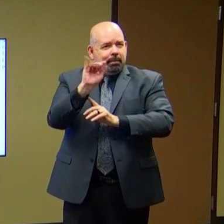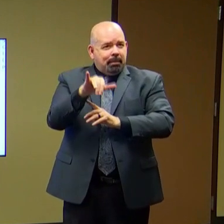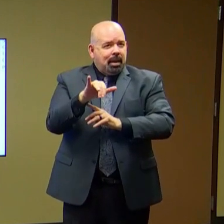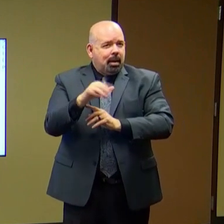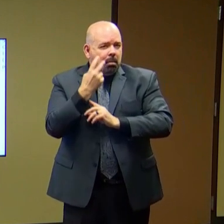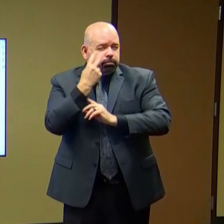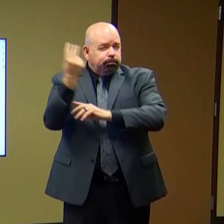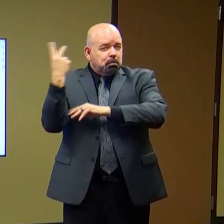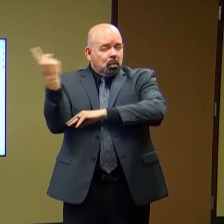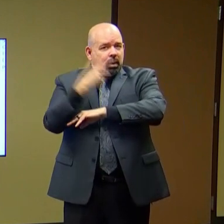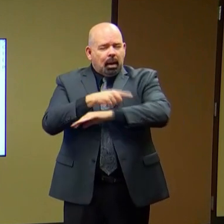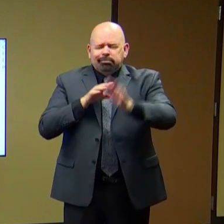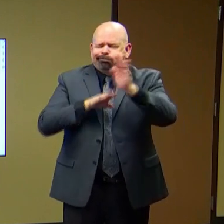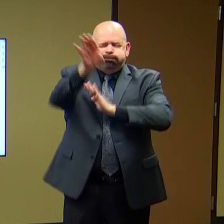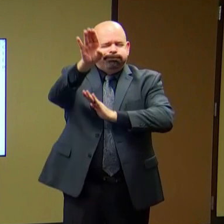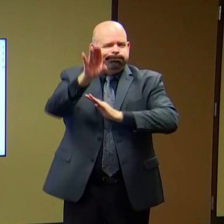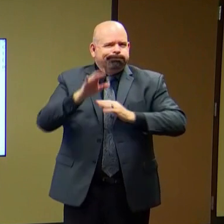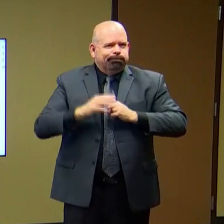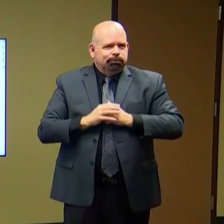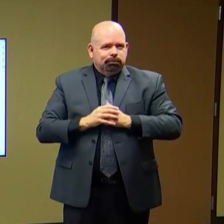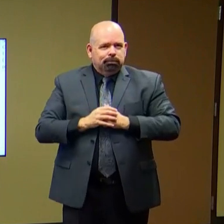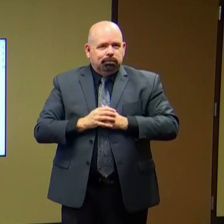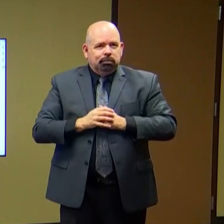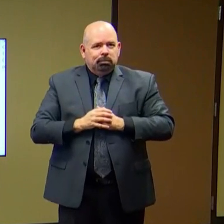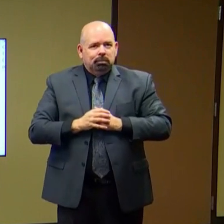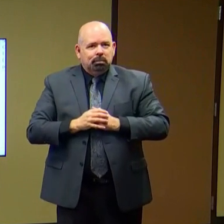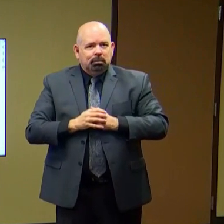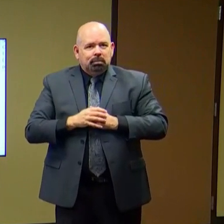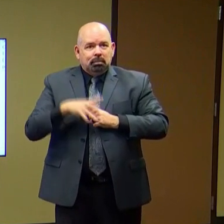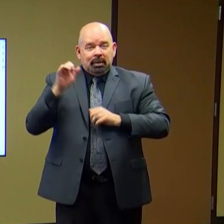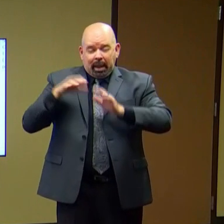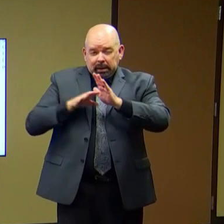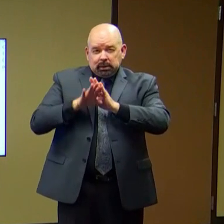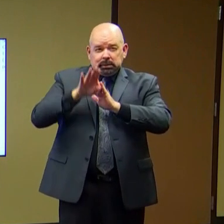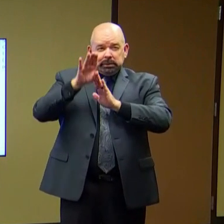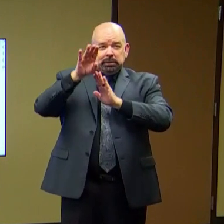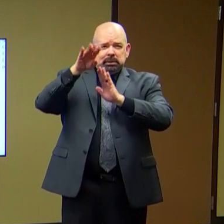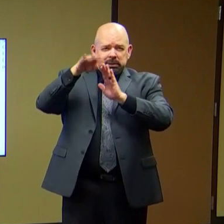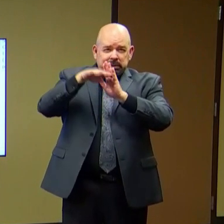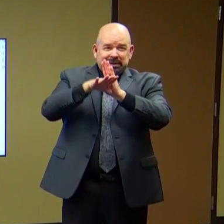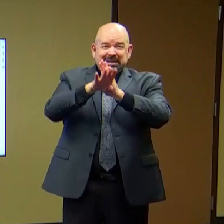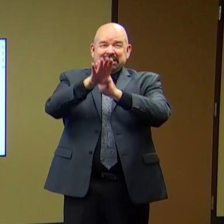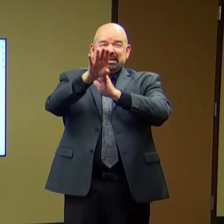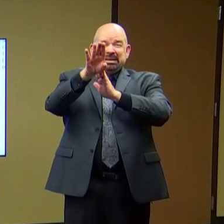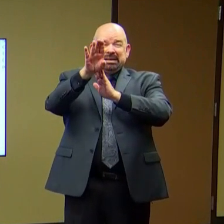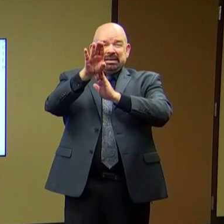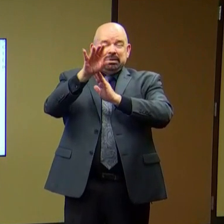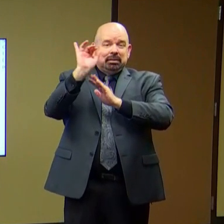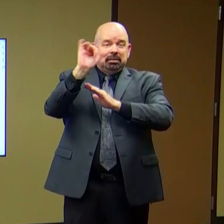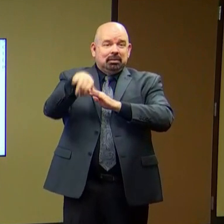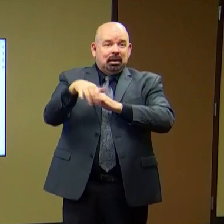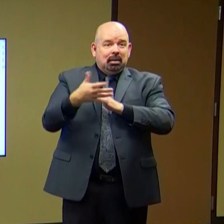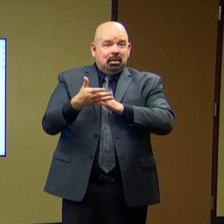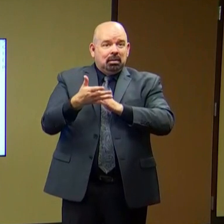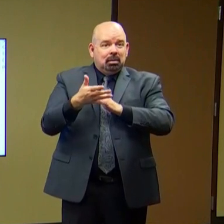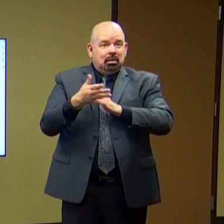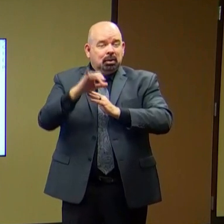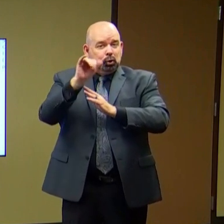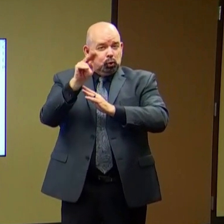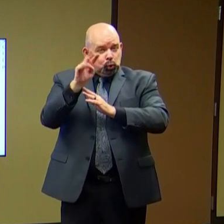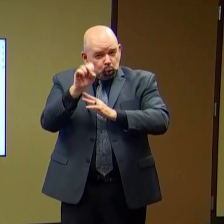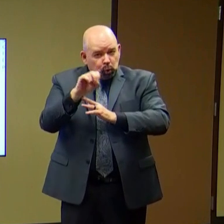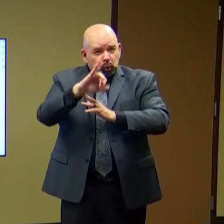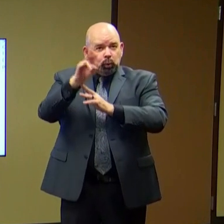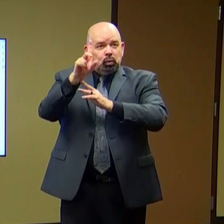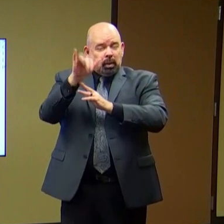exponential increase, and it's reflected in that big upsurge in the numbers. And you'll recall this is then when we